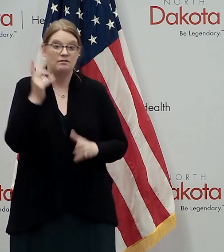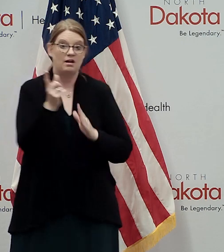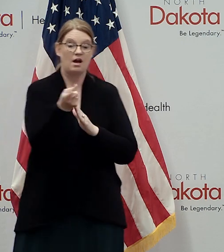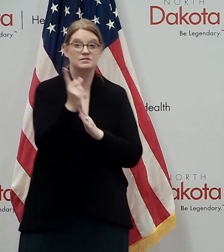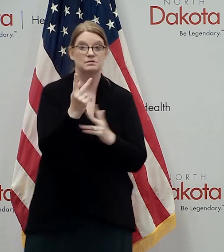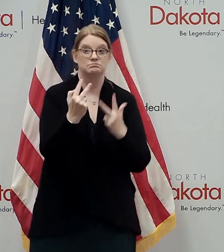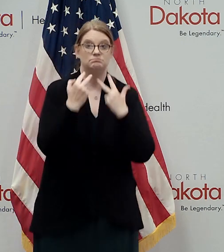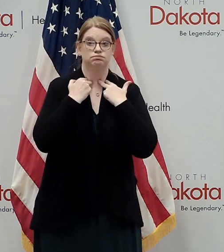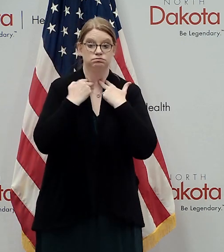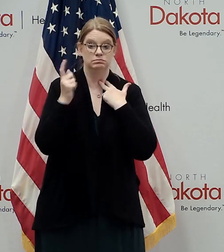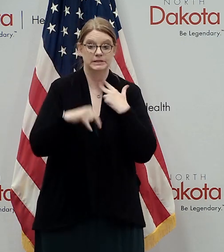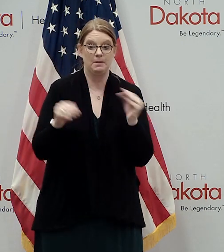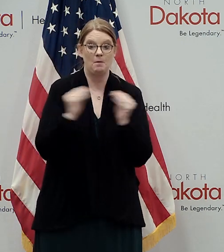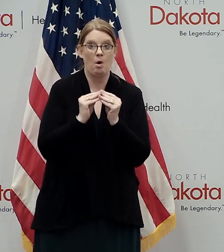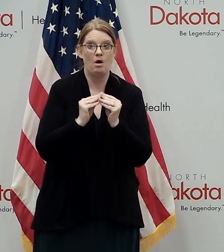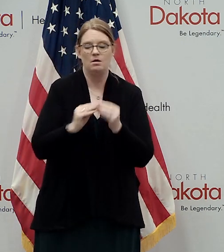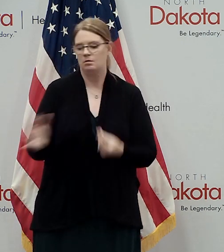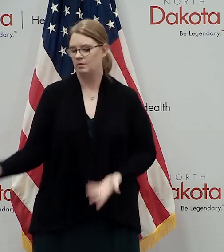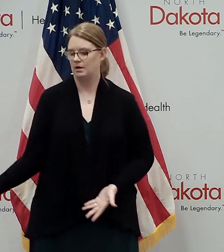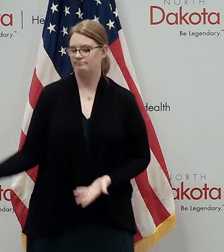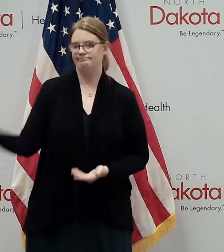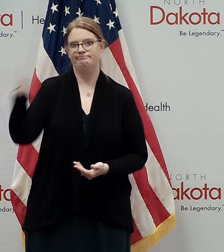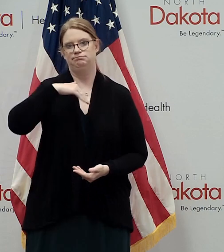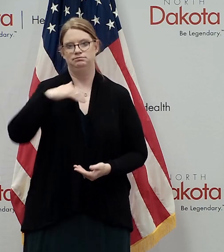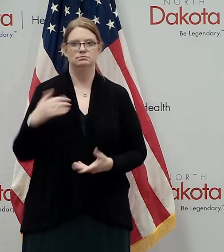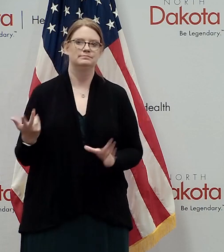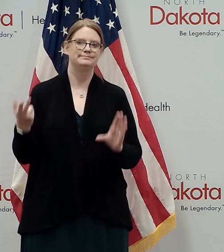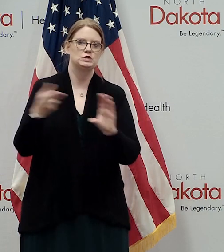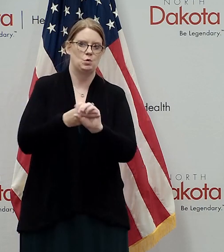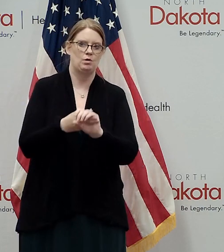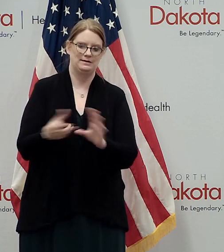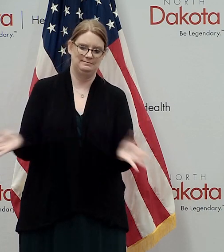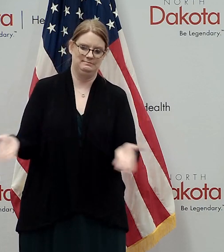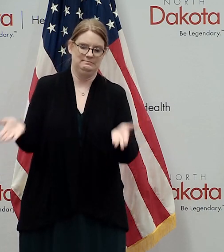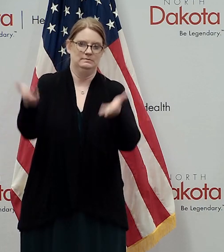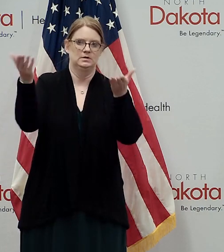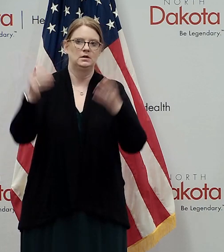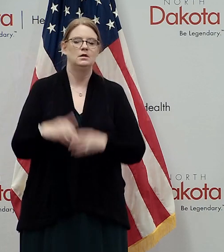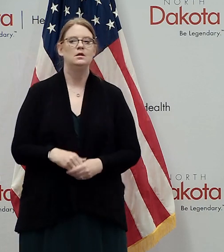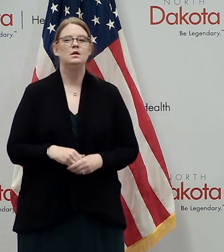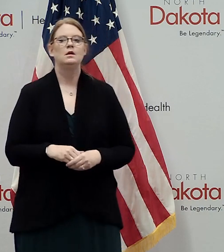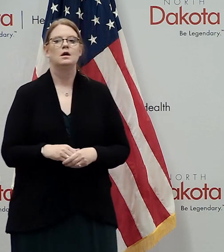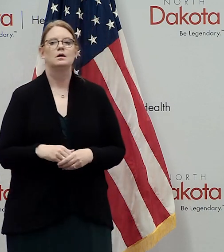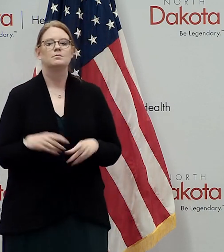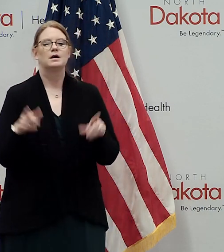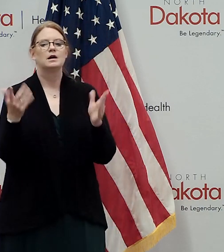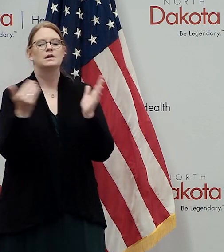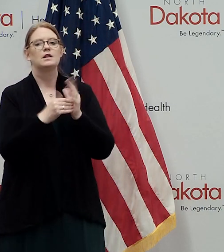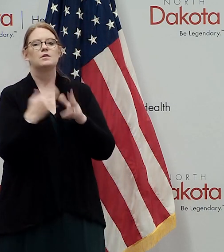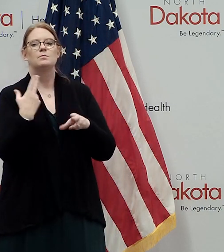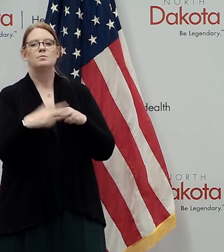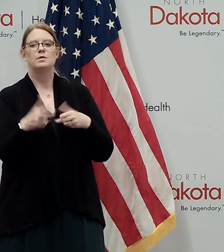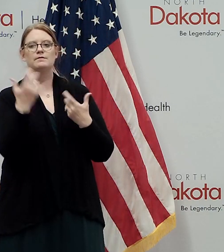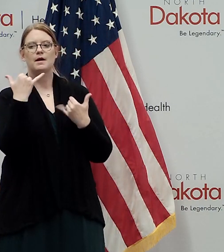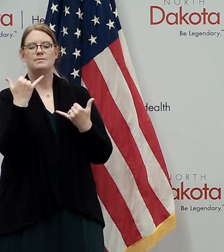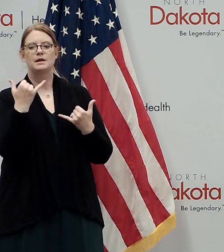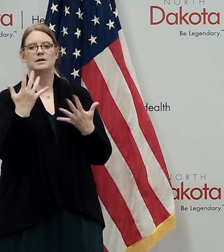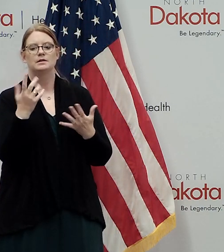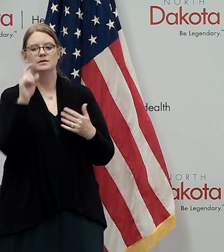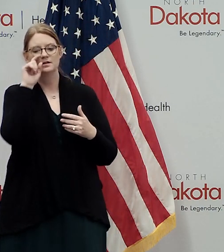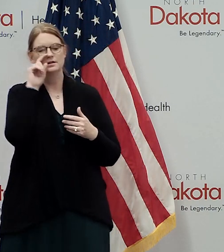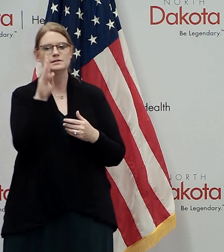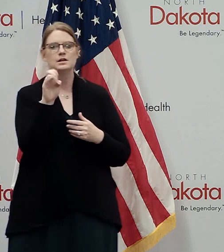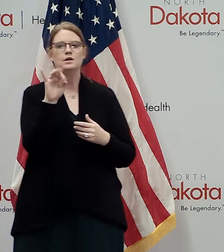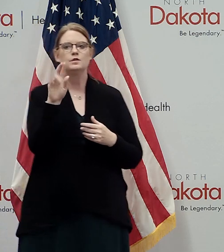workers. We'll be ready, but right now we've got a lot of capacity. One of the other things we want to provide a brief update on is the Burley and Morton